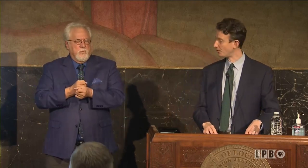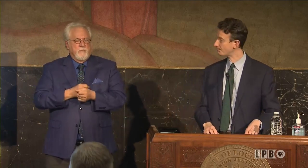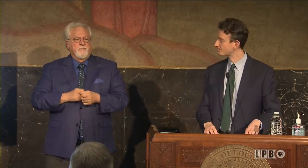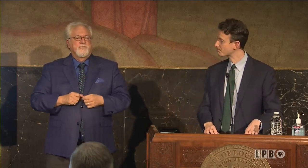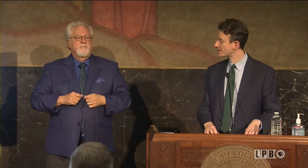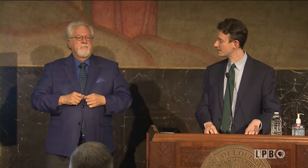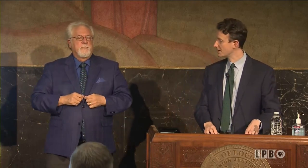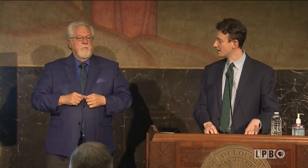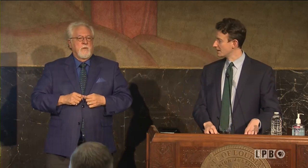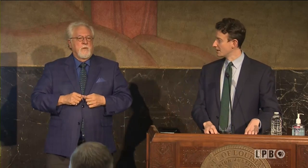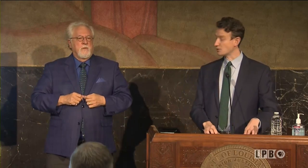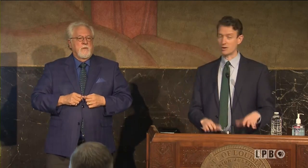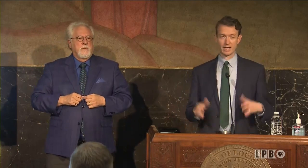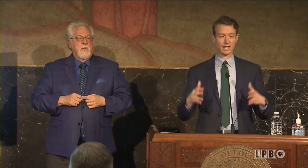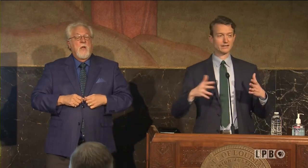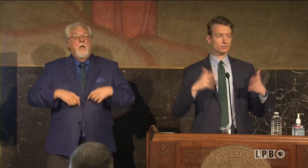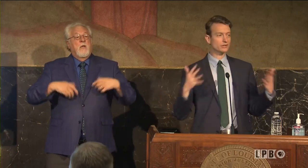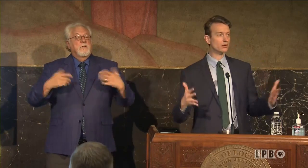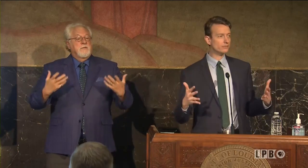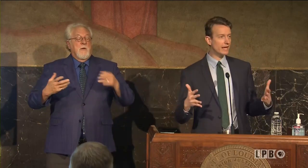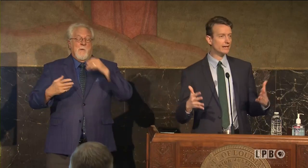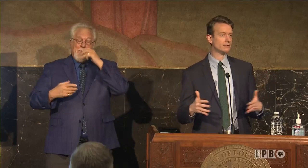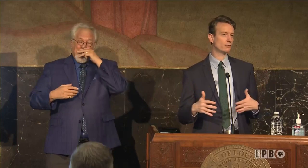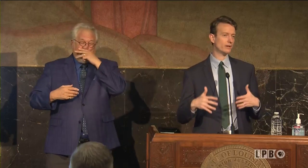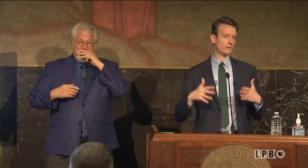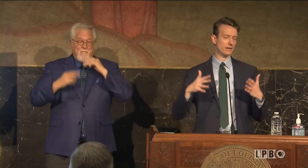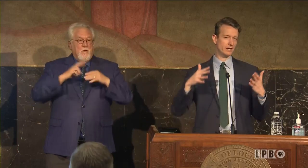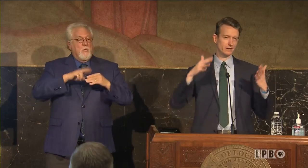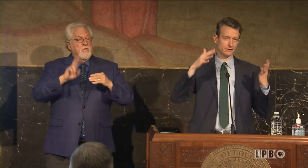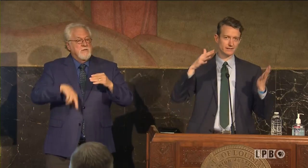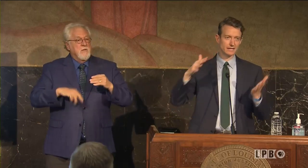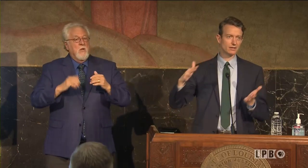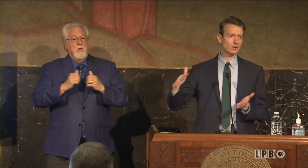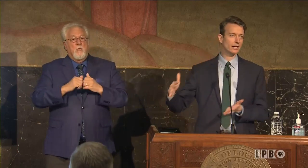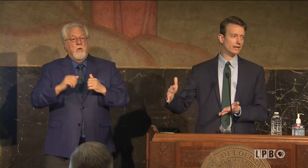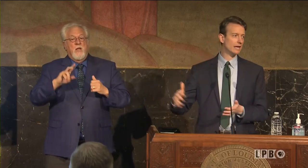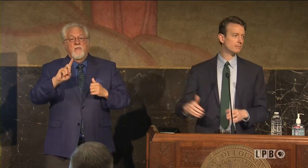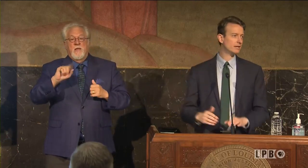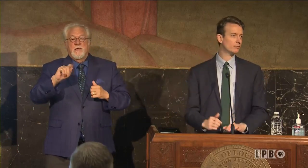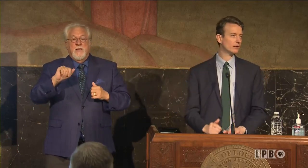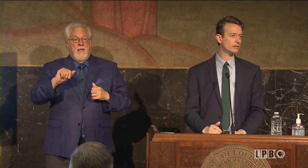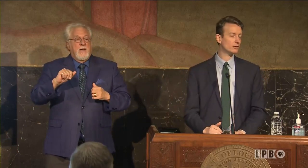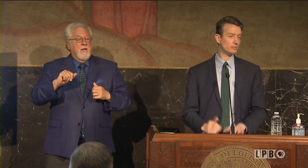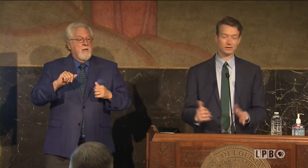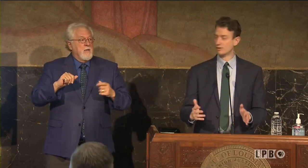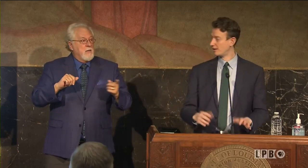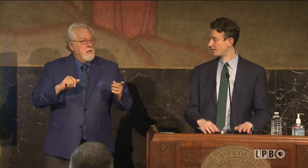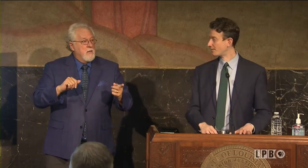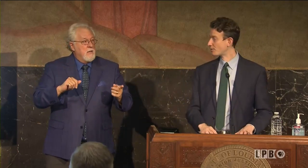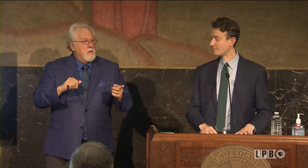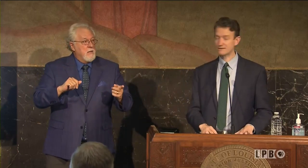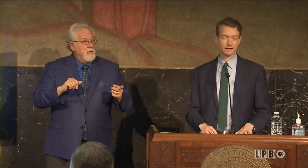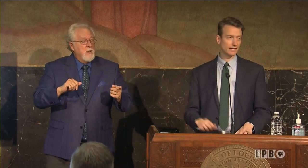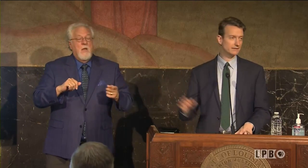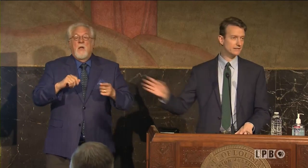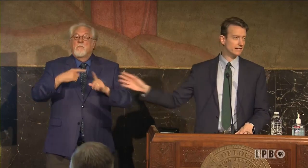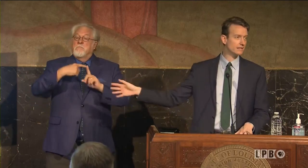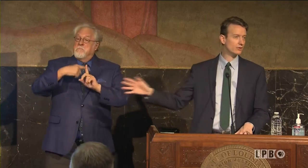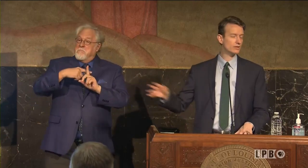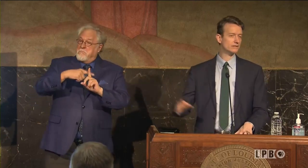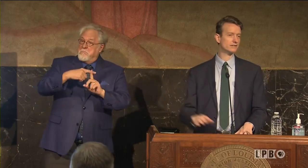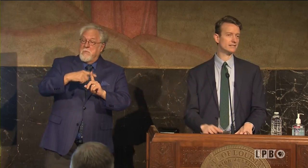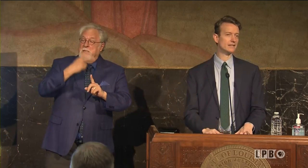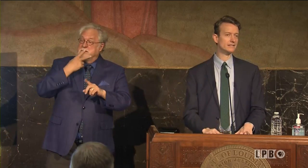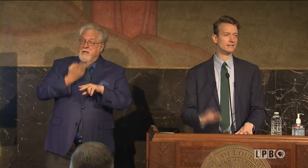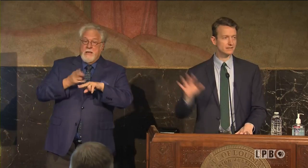staying at home. So as a result of that, with the data again being promising, and seeing